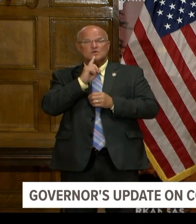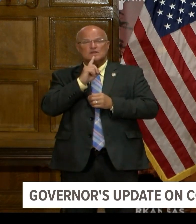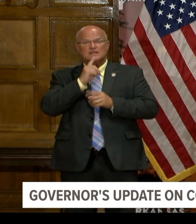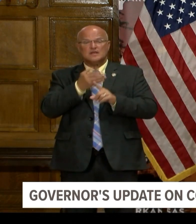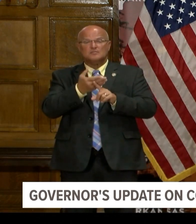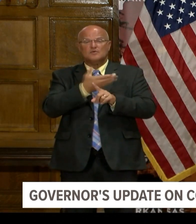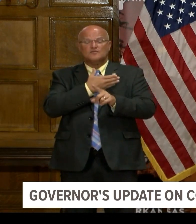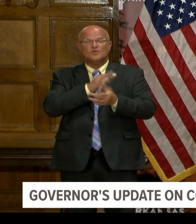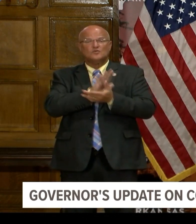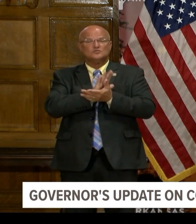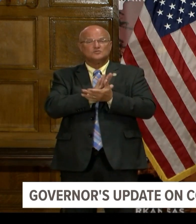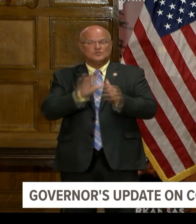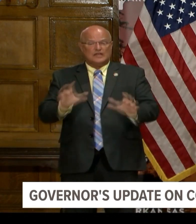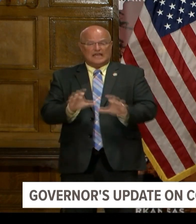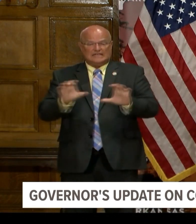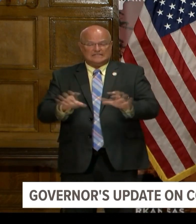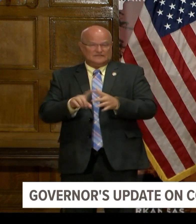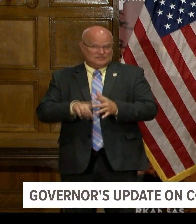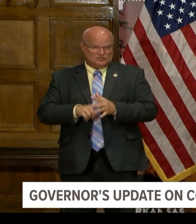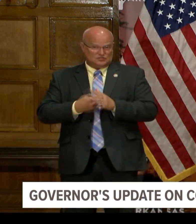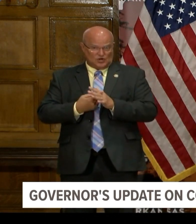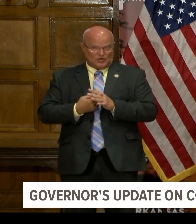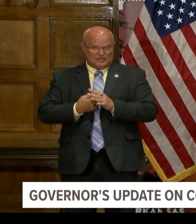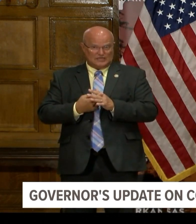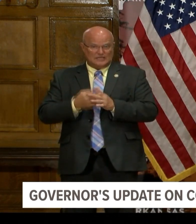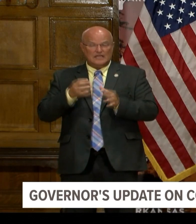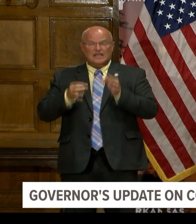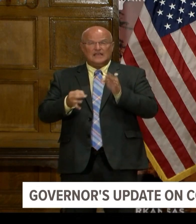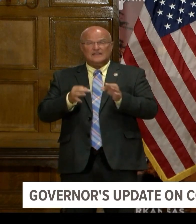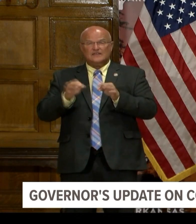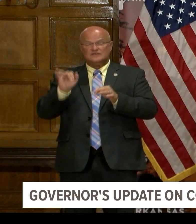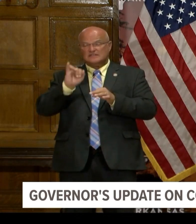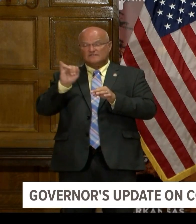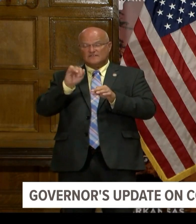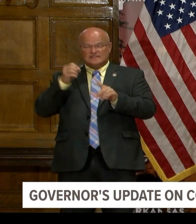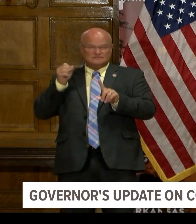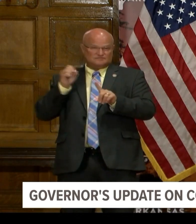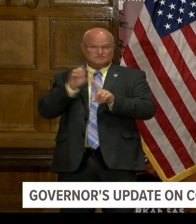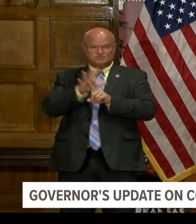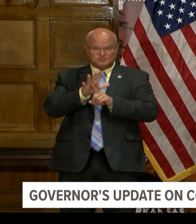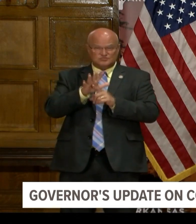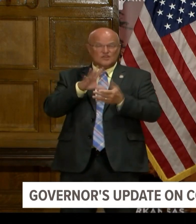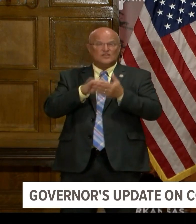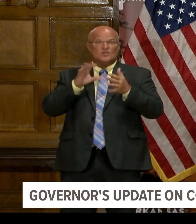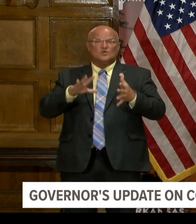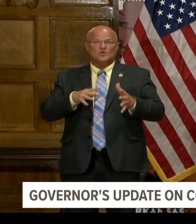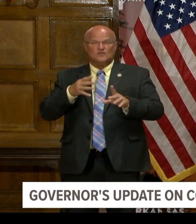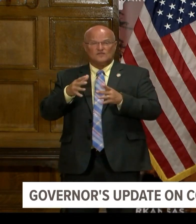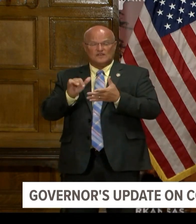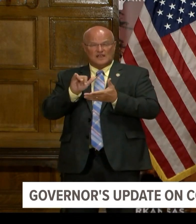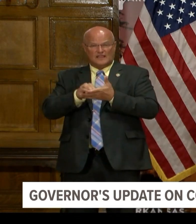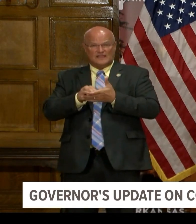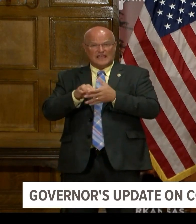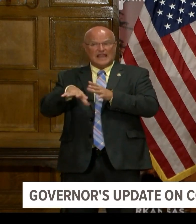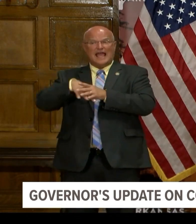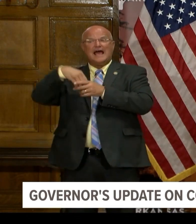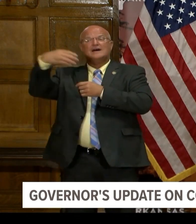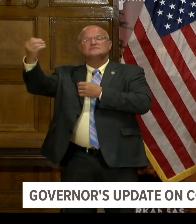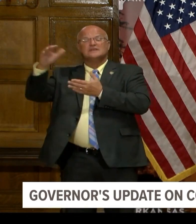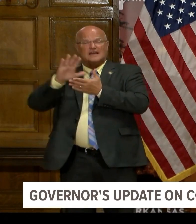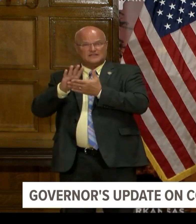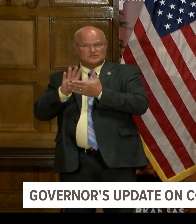school activity has started. I mean, if there was an infection, the students would have got that outside of the